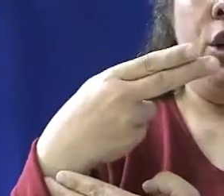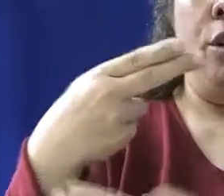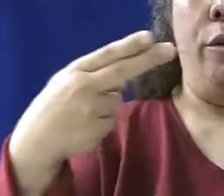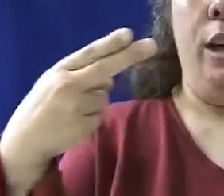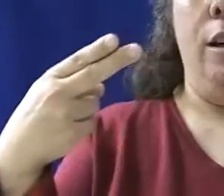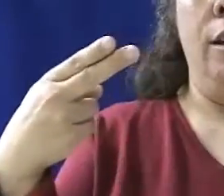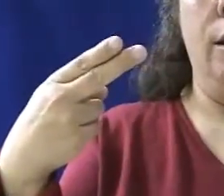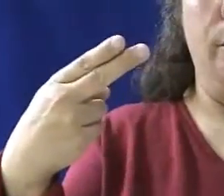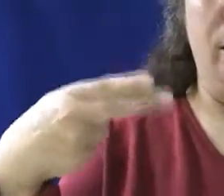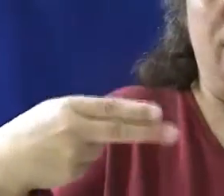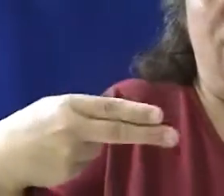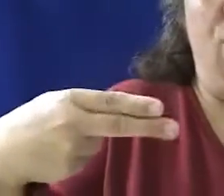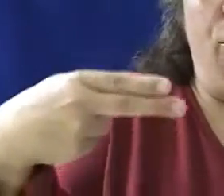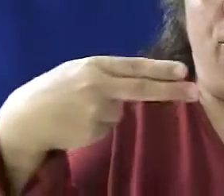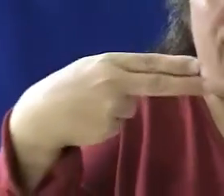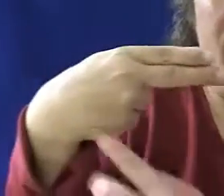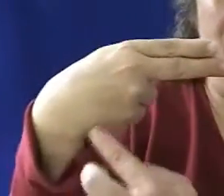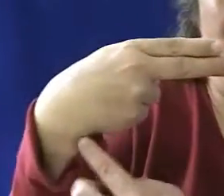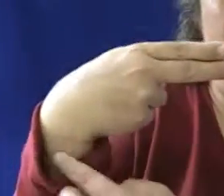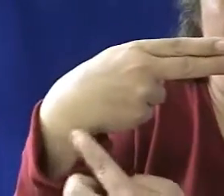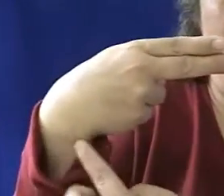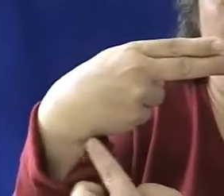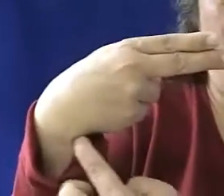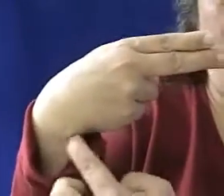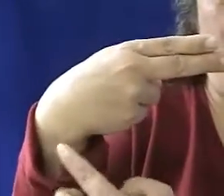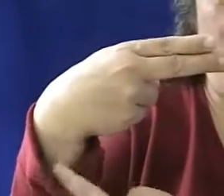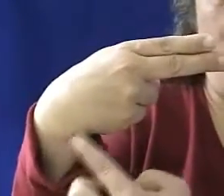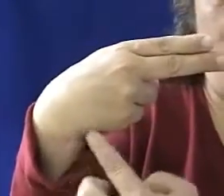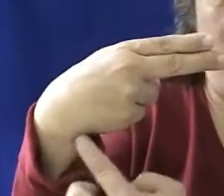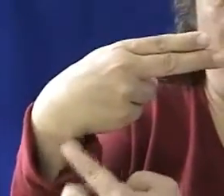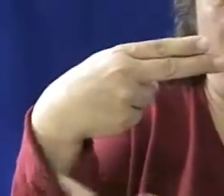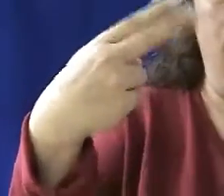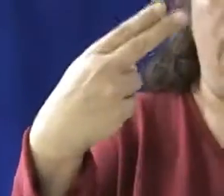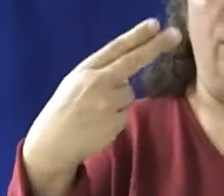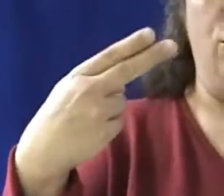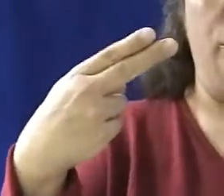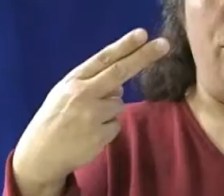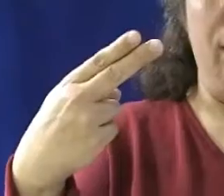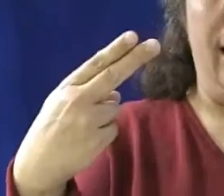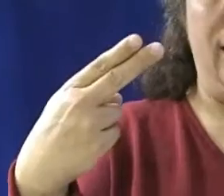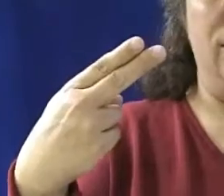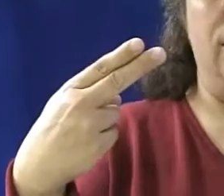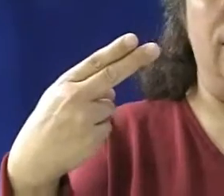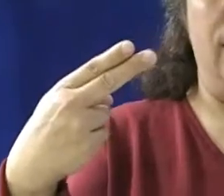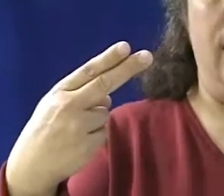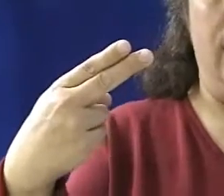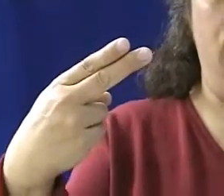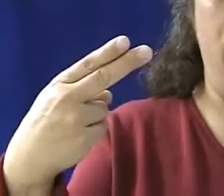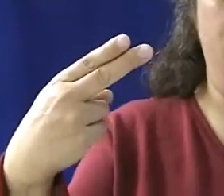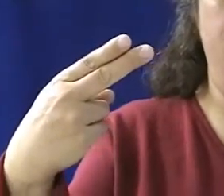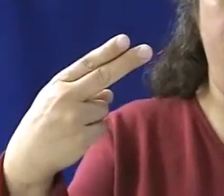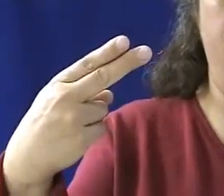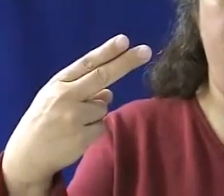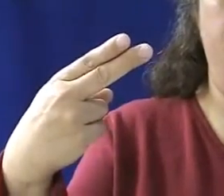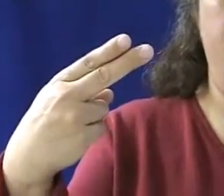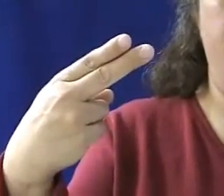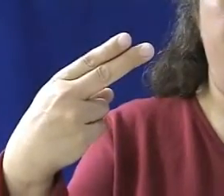curve there, but it's not so far down that it hurts in through here. It should be relaxed. H.